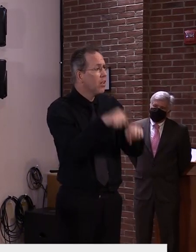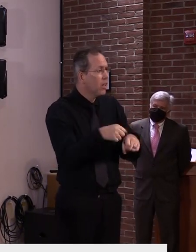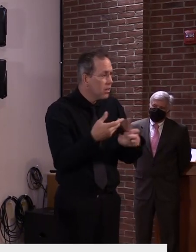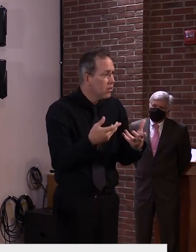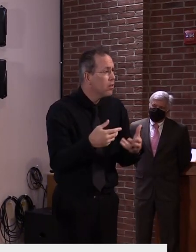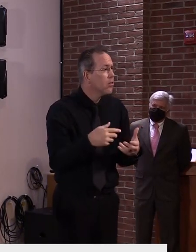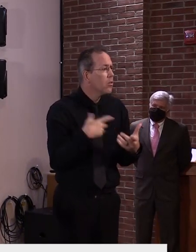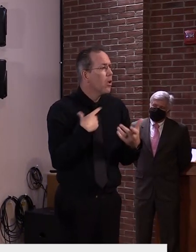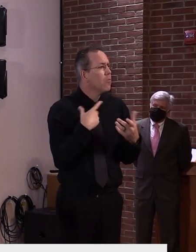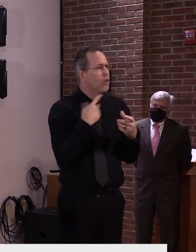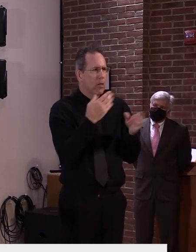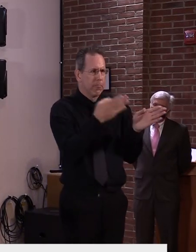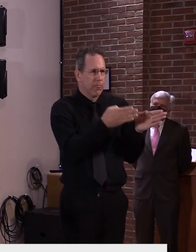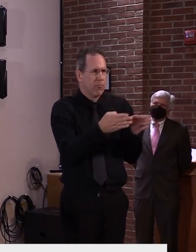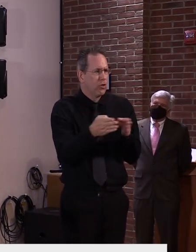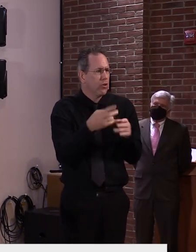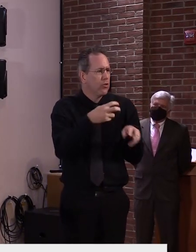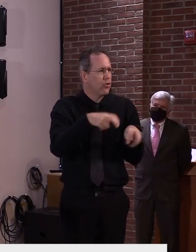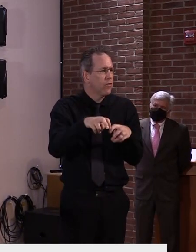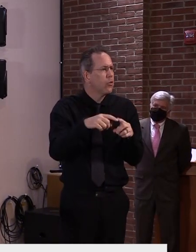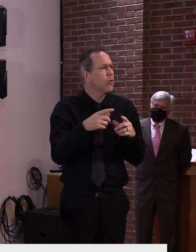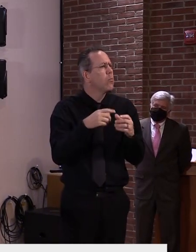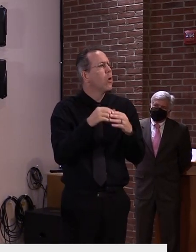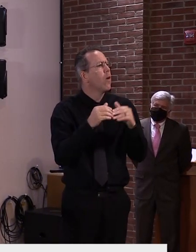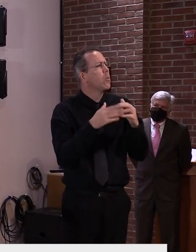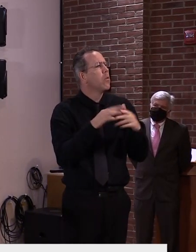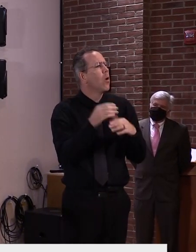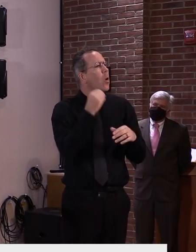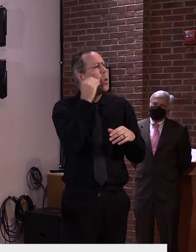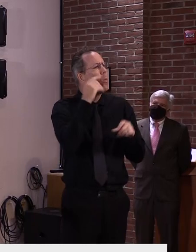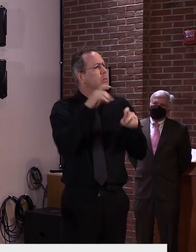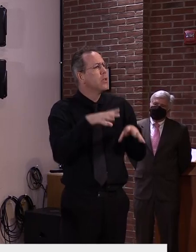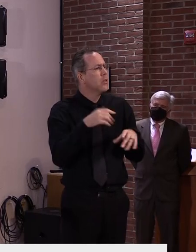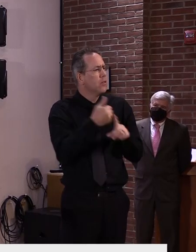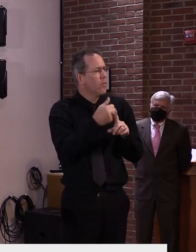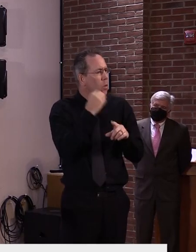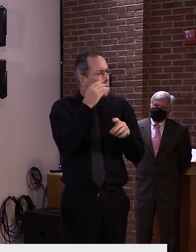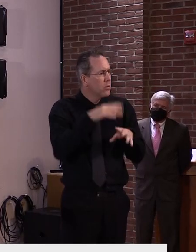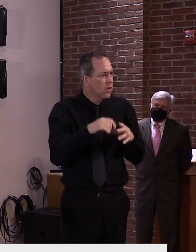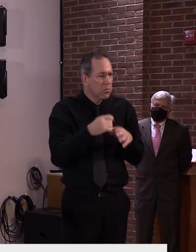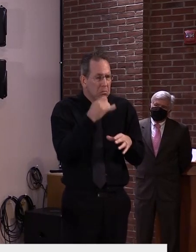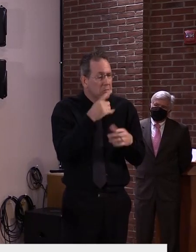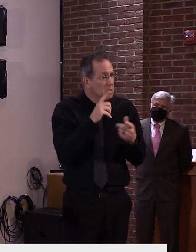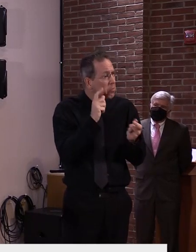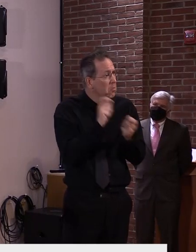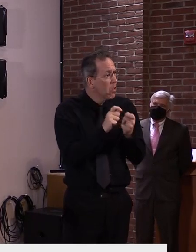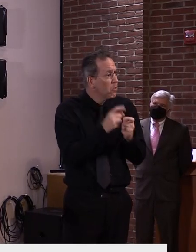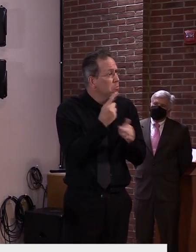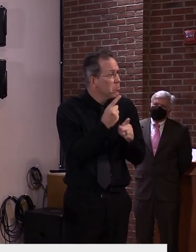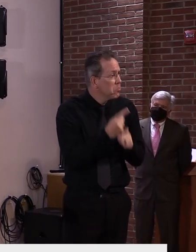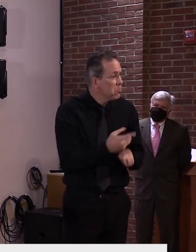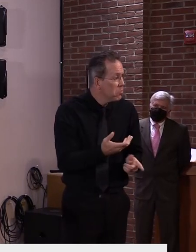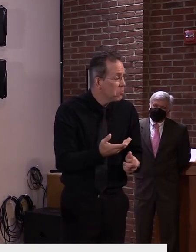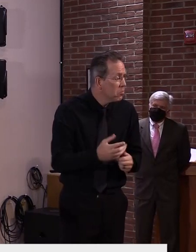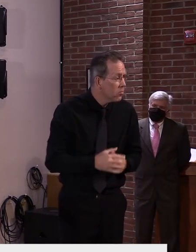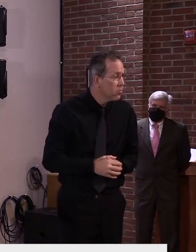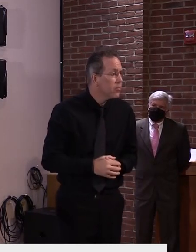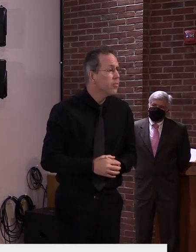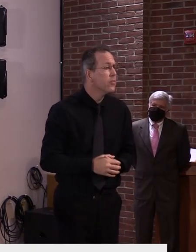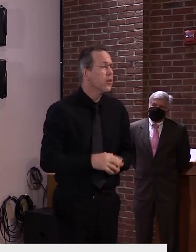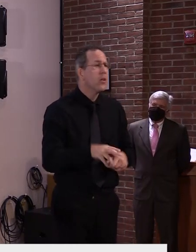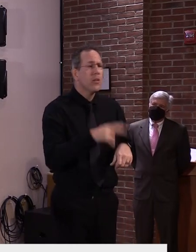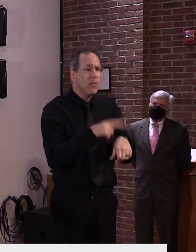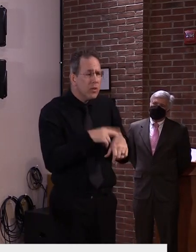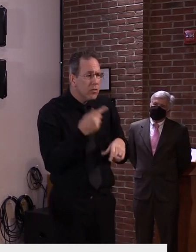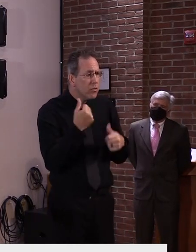to enjoy good accuracy as well. Like everything with the COVID epidemic,